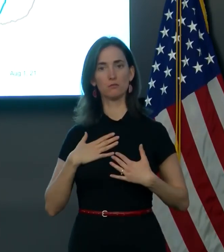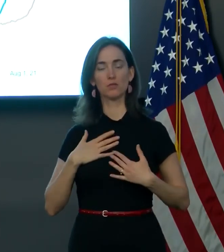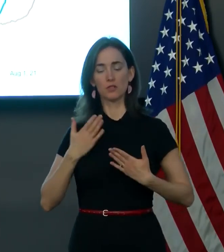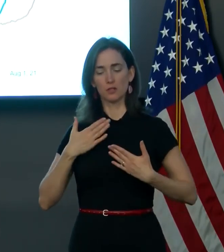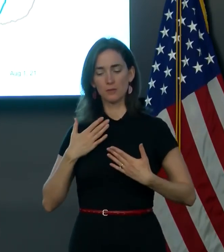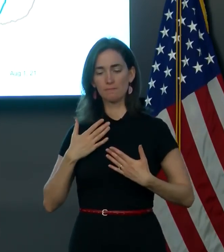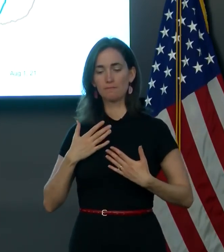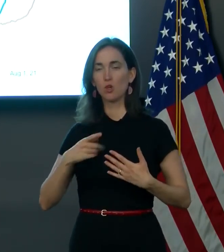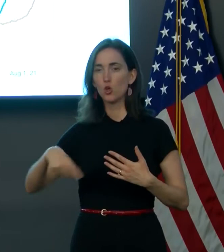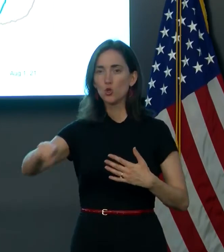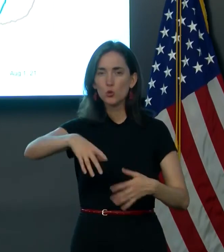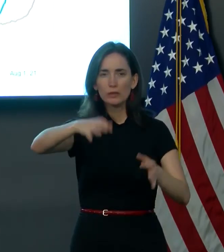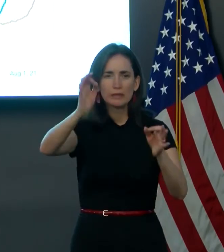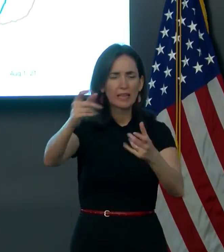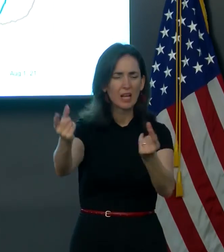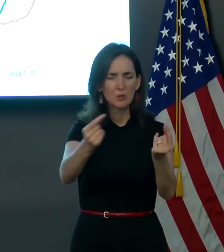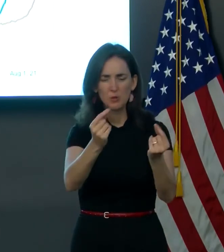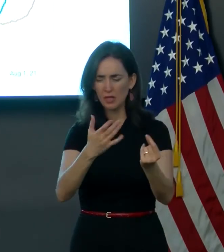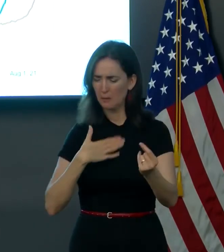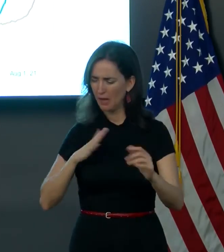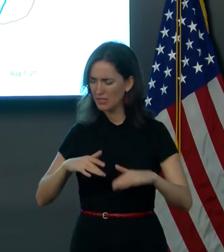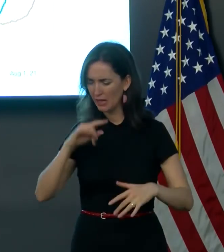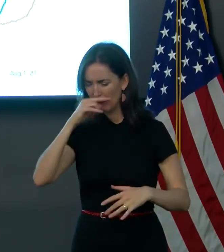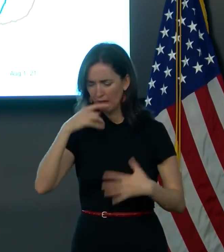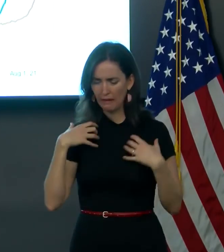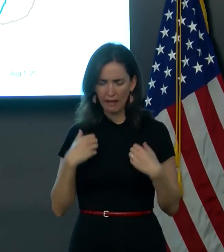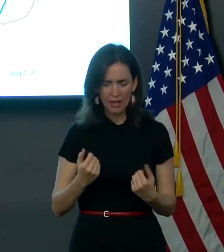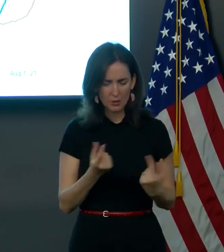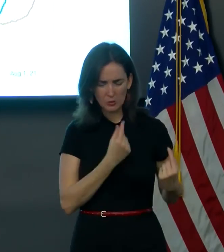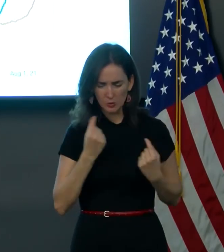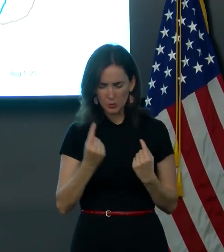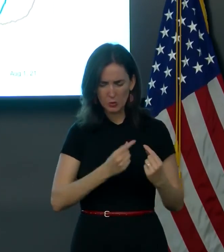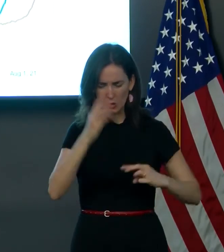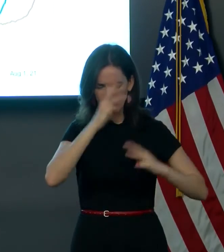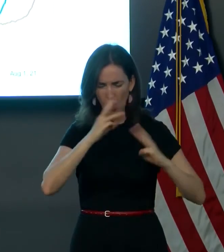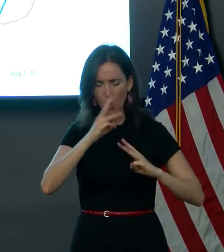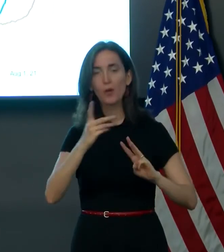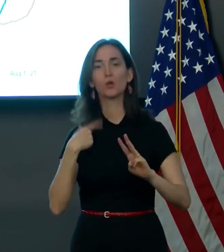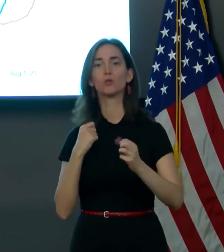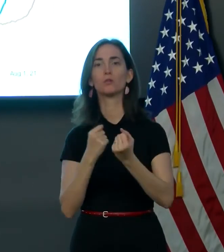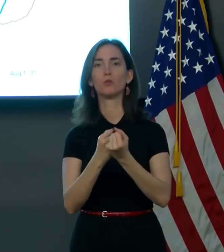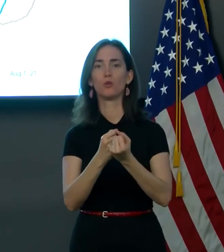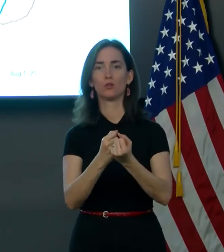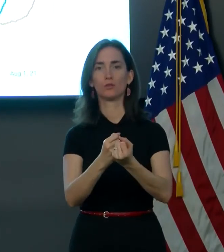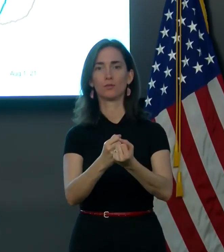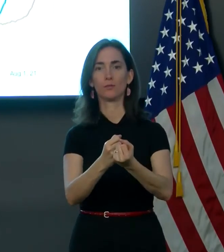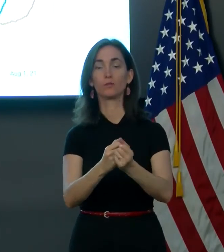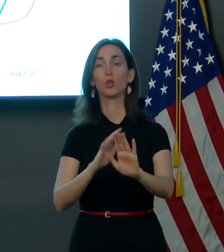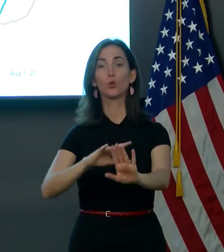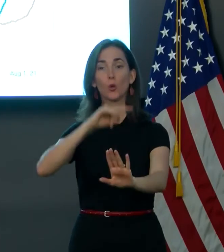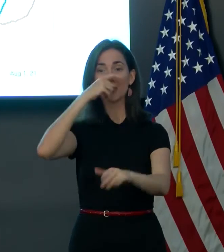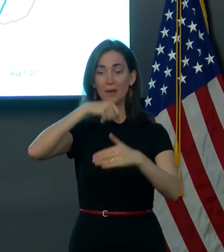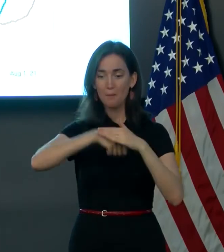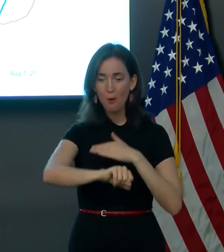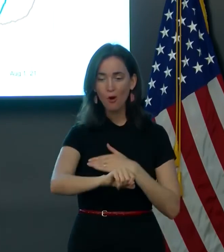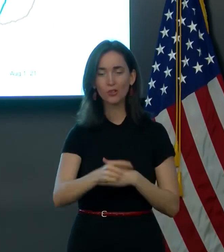and decisions with your child's health from day one. It's our honor to be there in the hospital when your children are